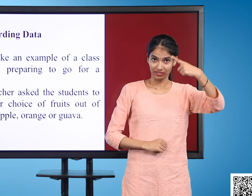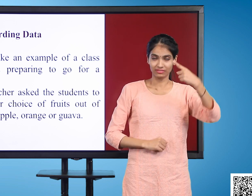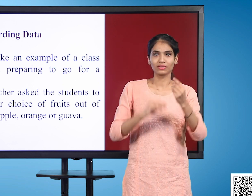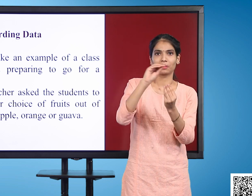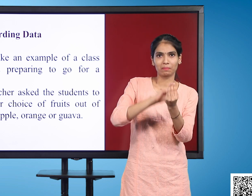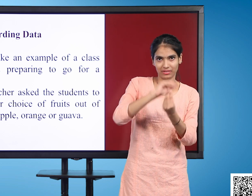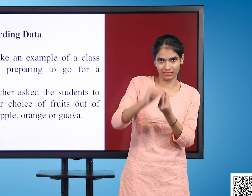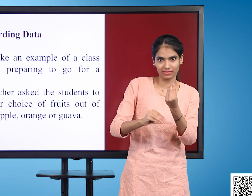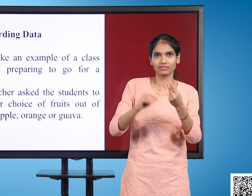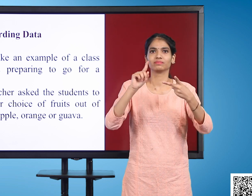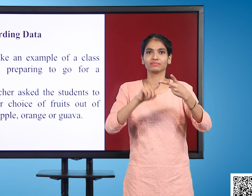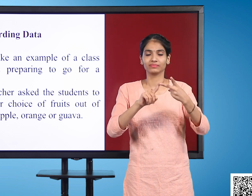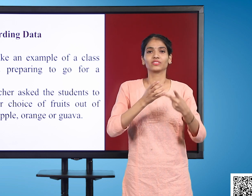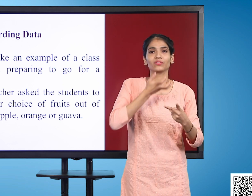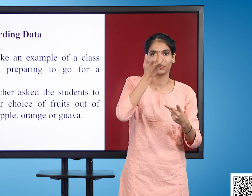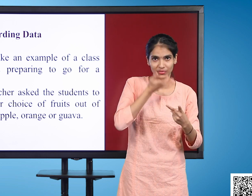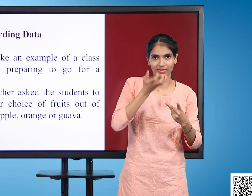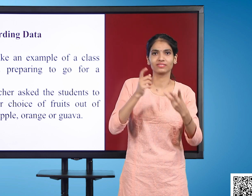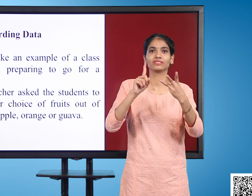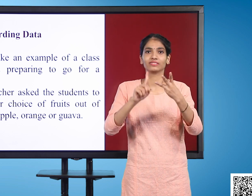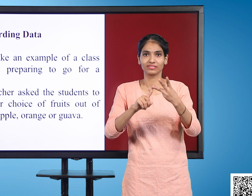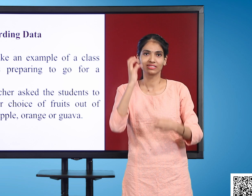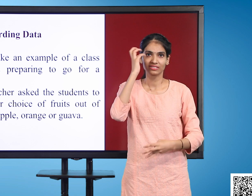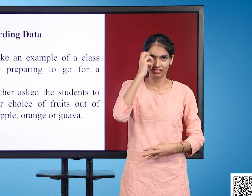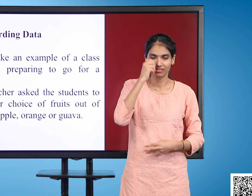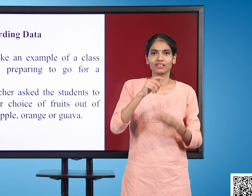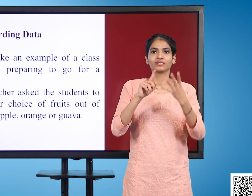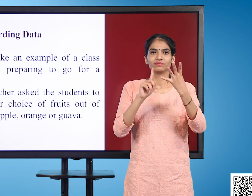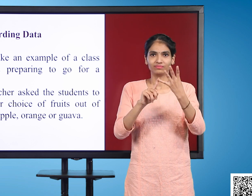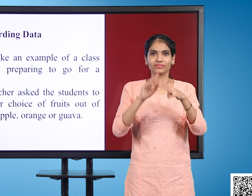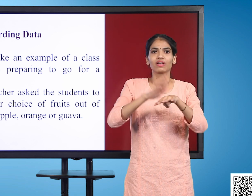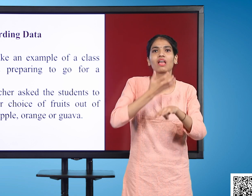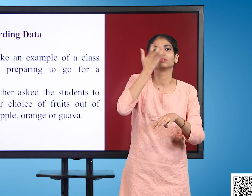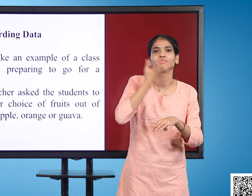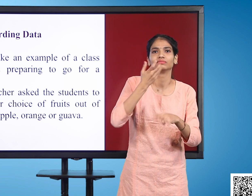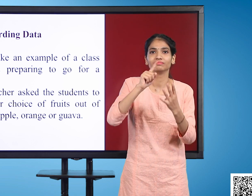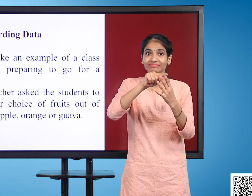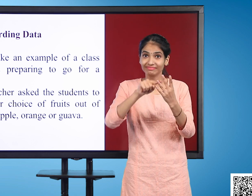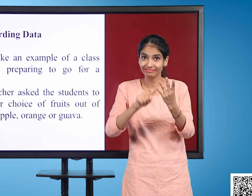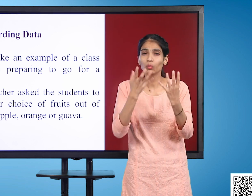out of banana, apple, orange, or guava.